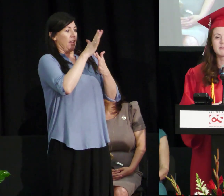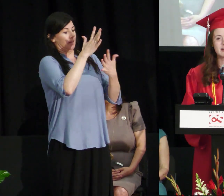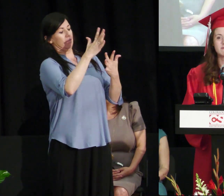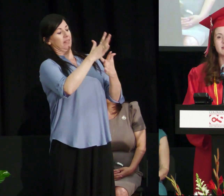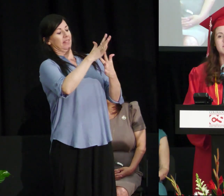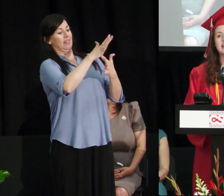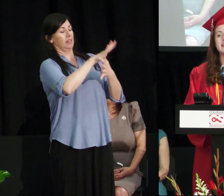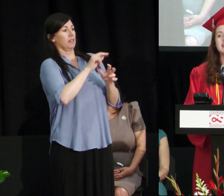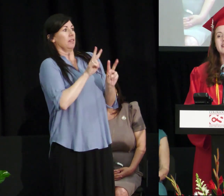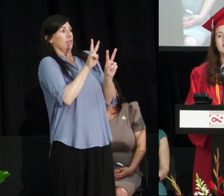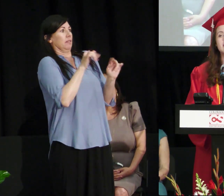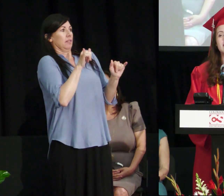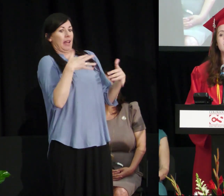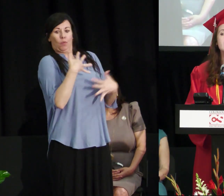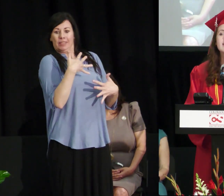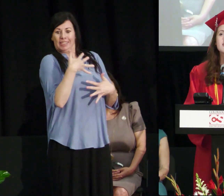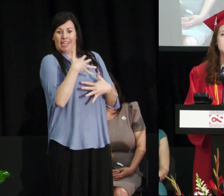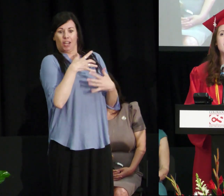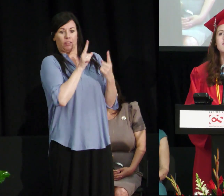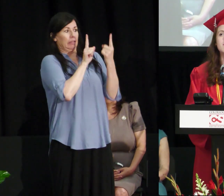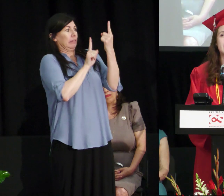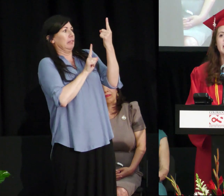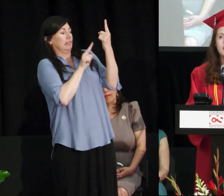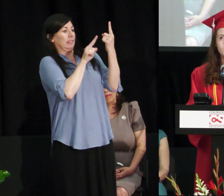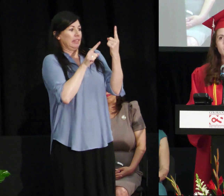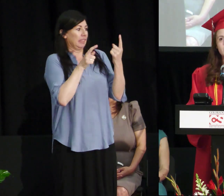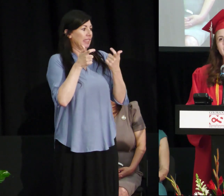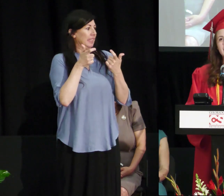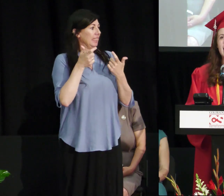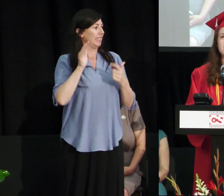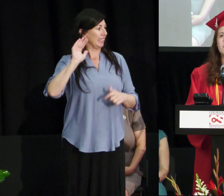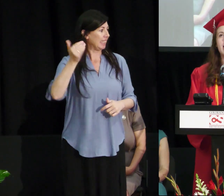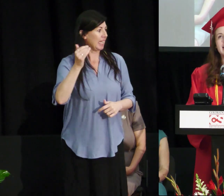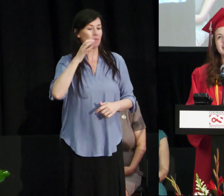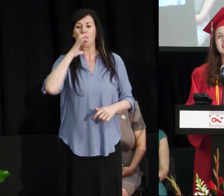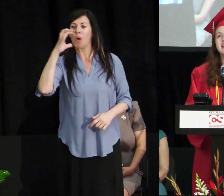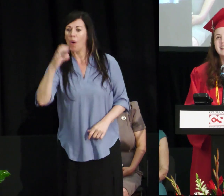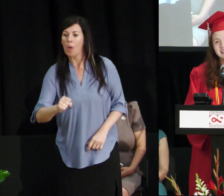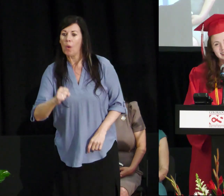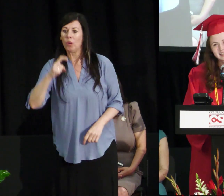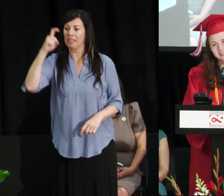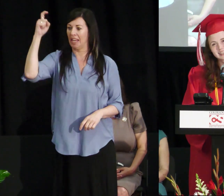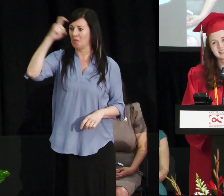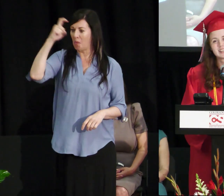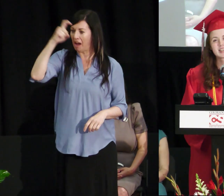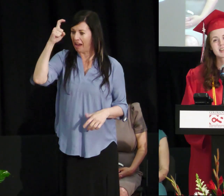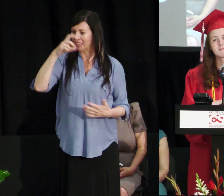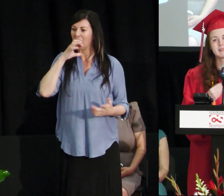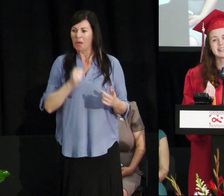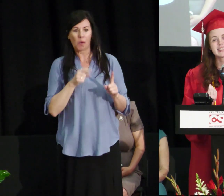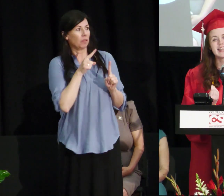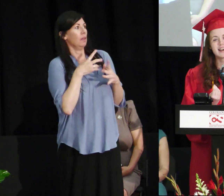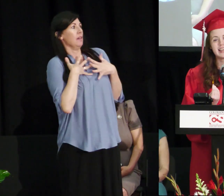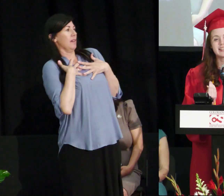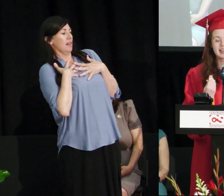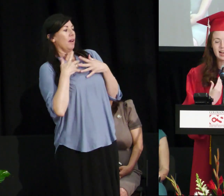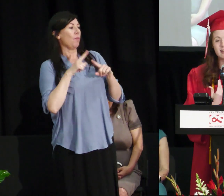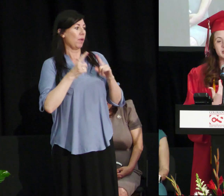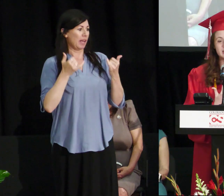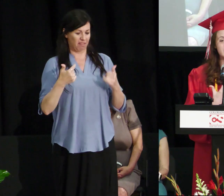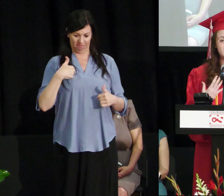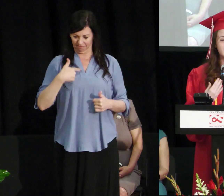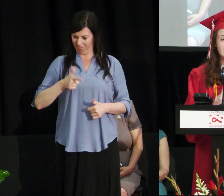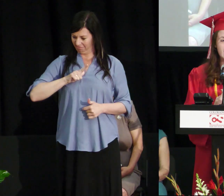terrified of them because they just seemed so very old and wise. But now that